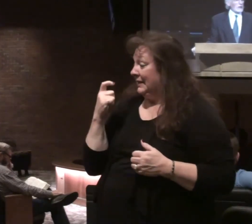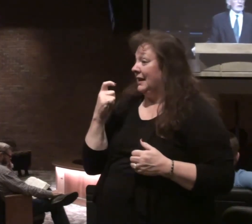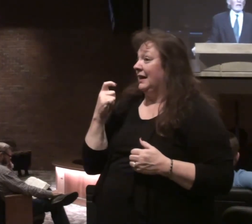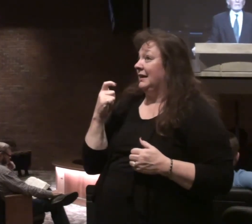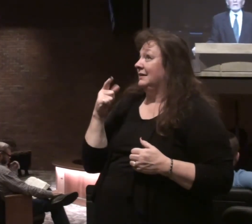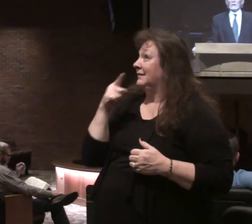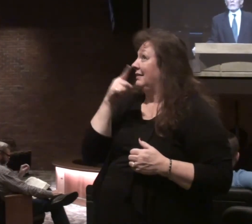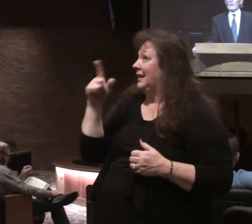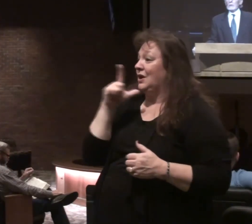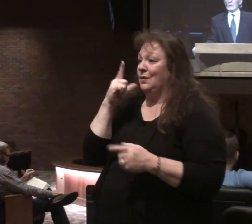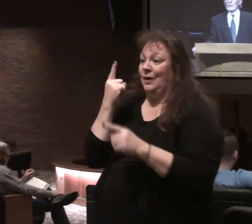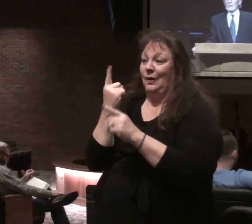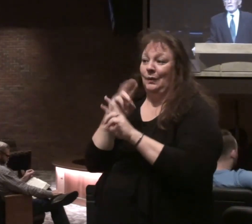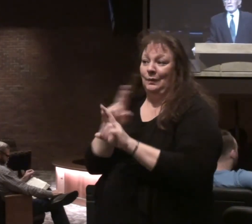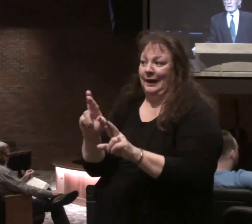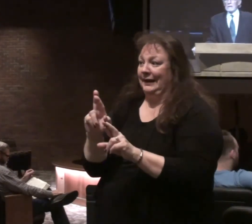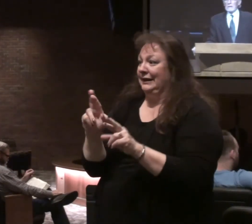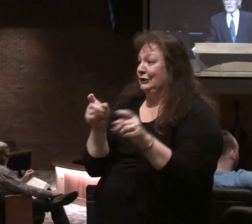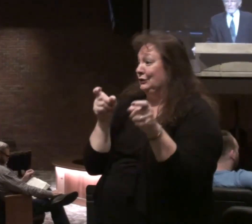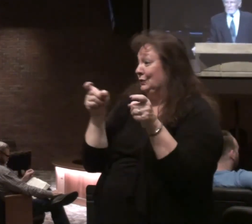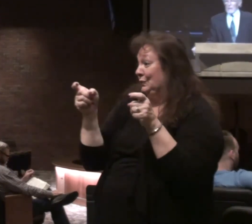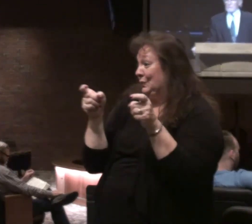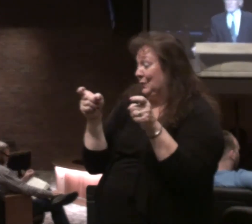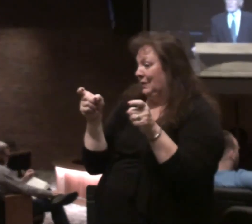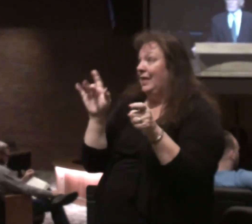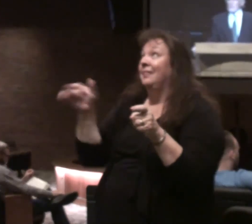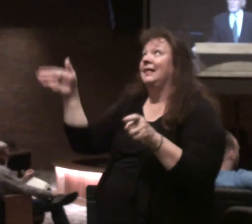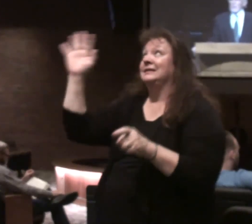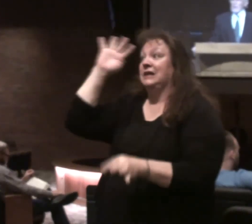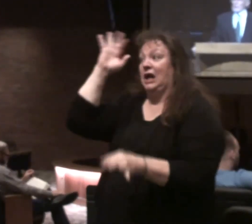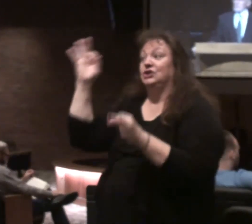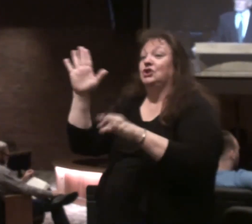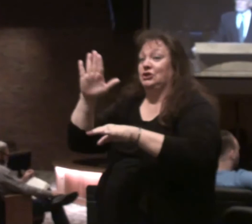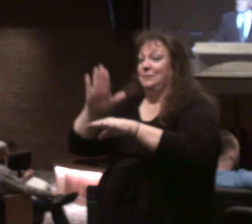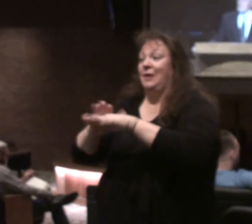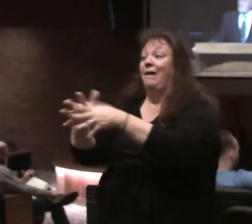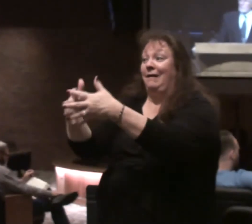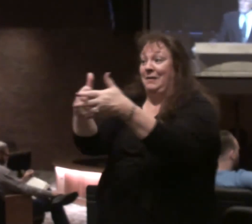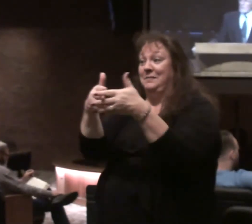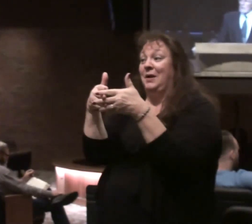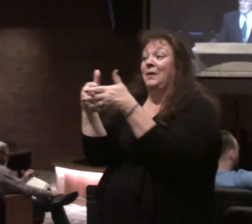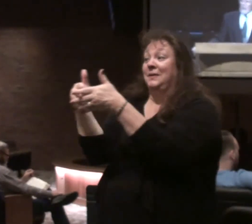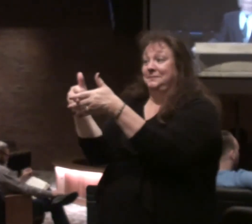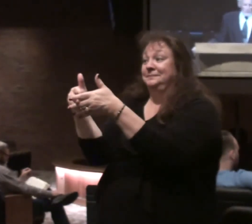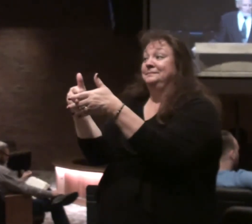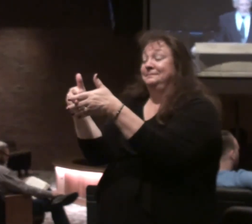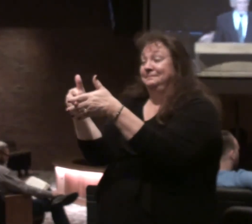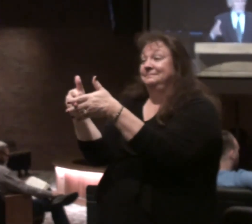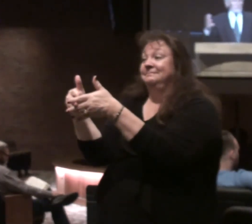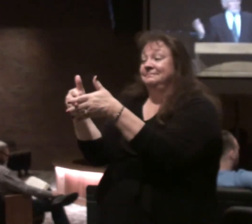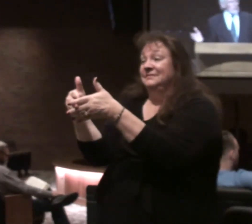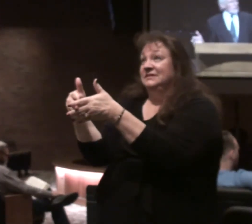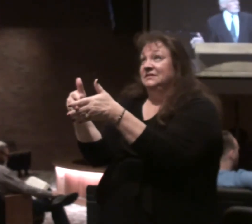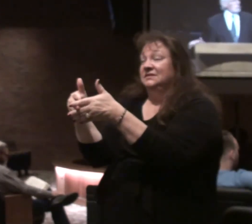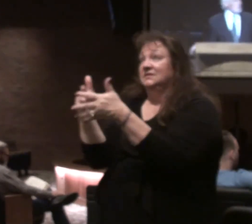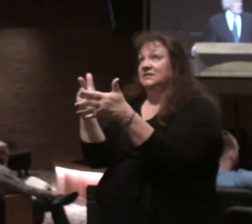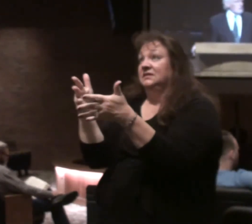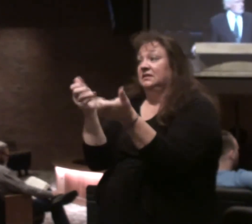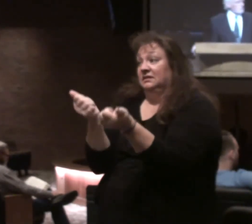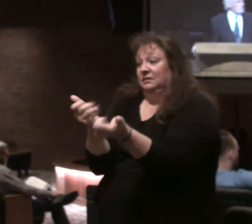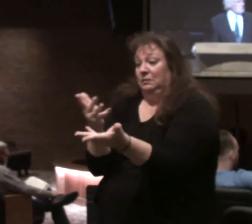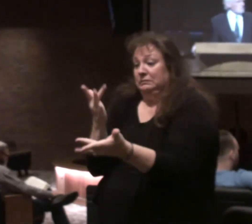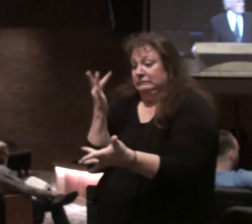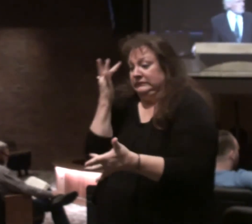Because they are not fit to rule. And that's God's judgment on the nation. And the misery that that will